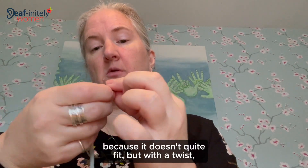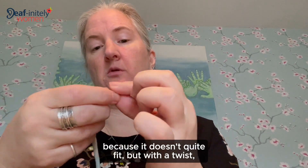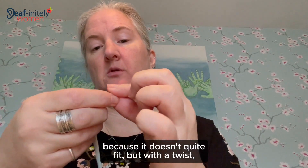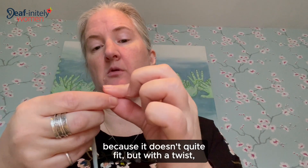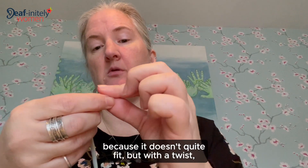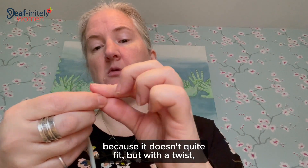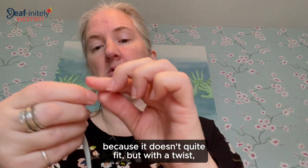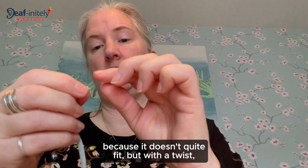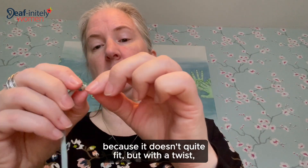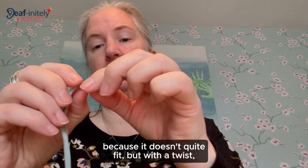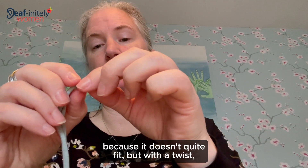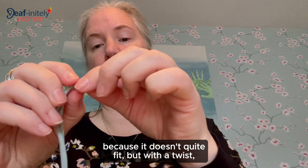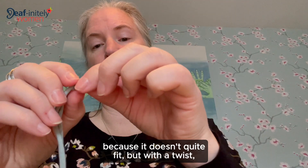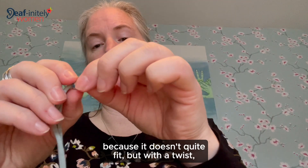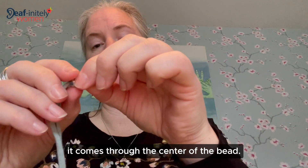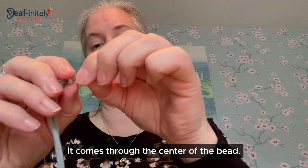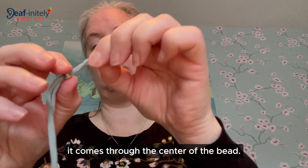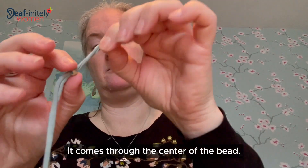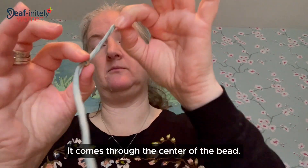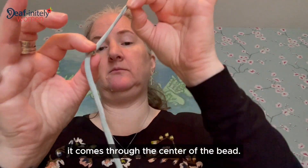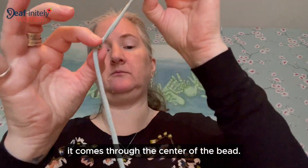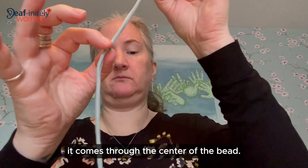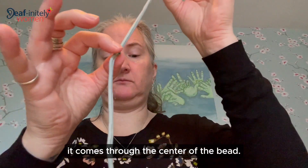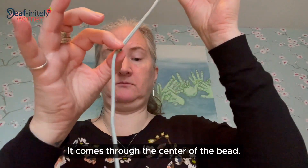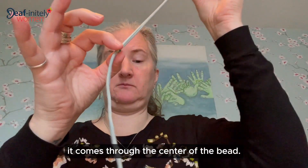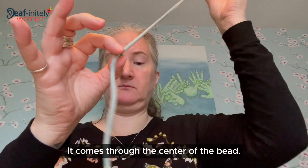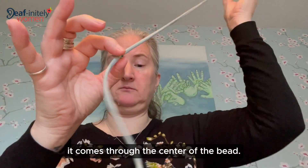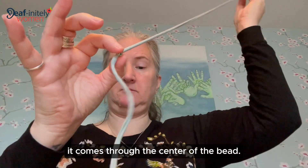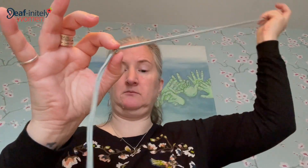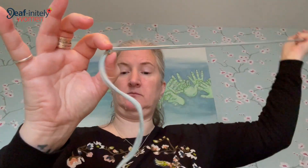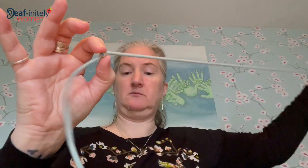quite fit, but with a twist it comes through the centre of the bead.